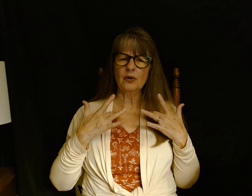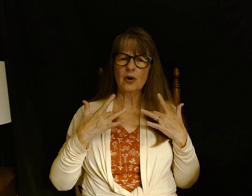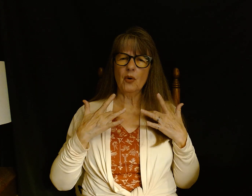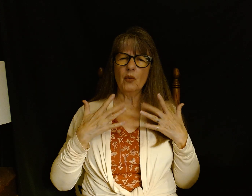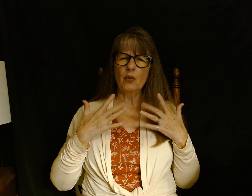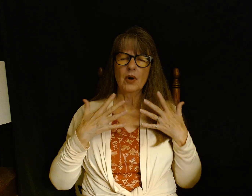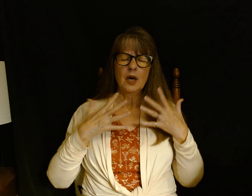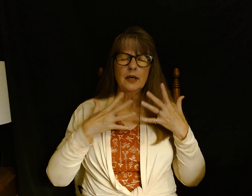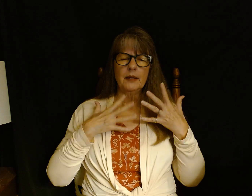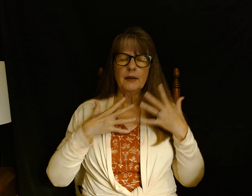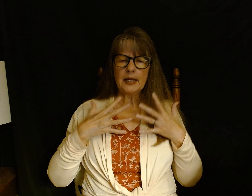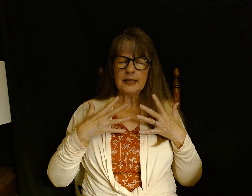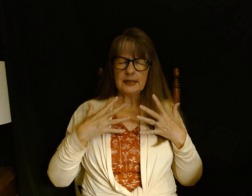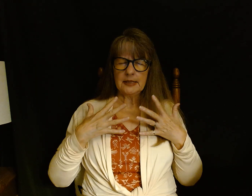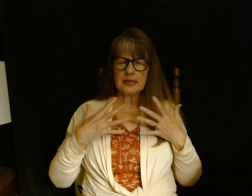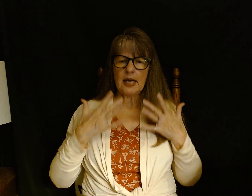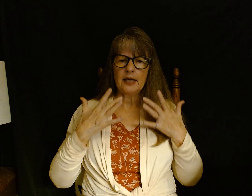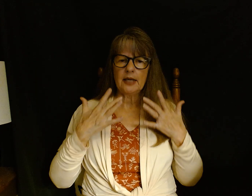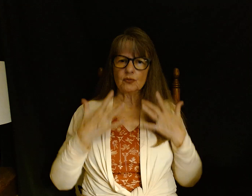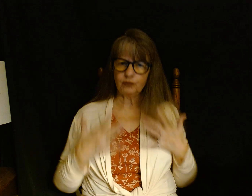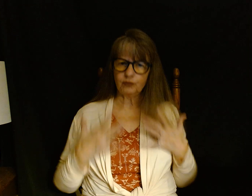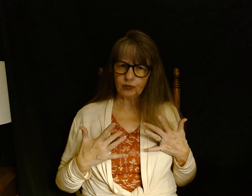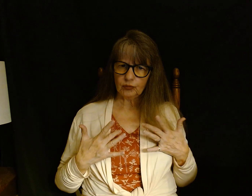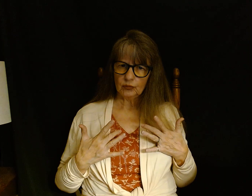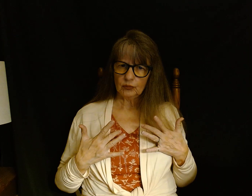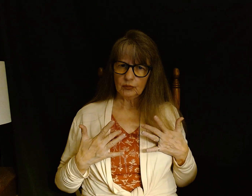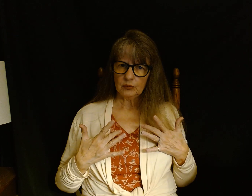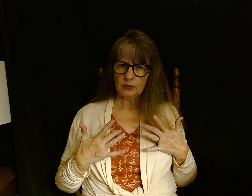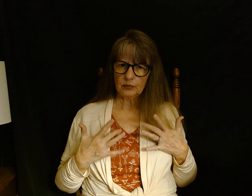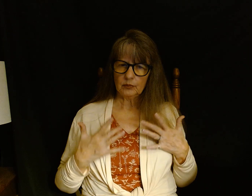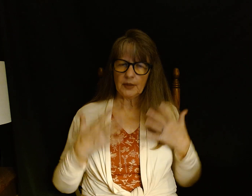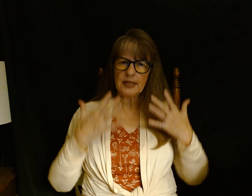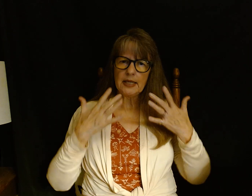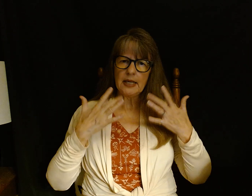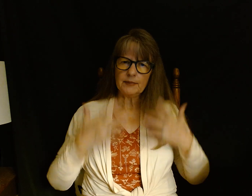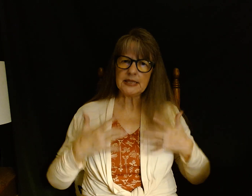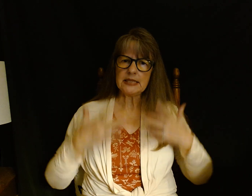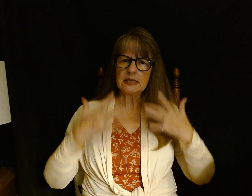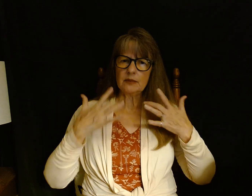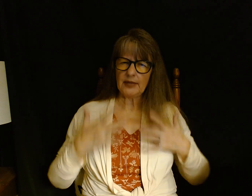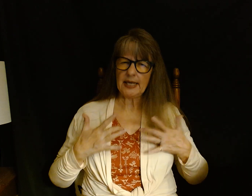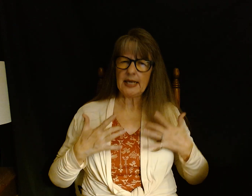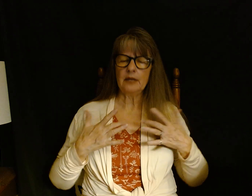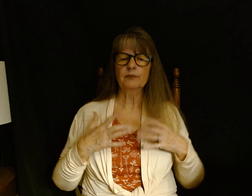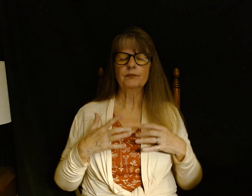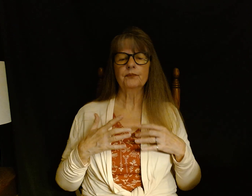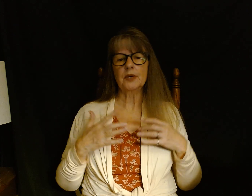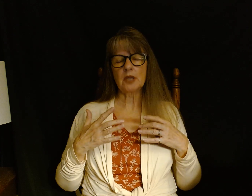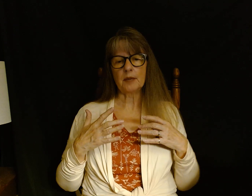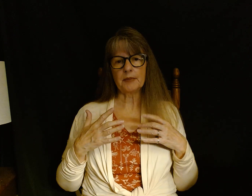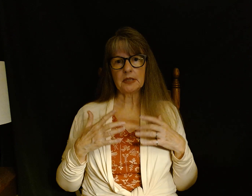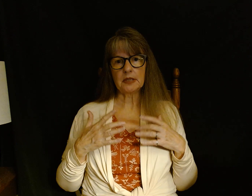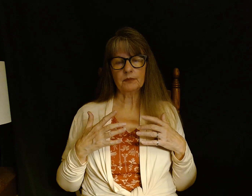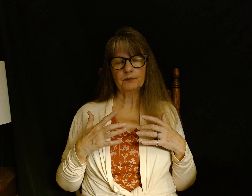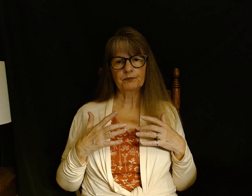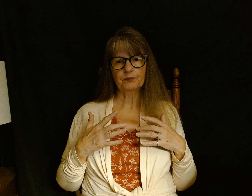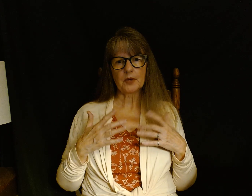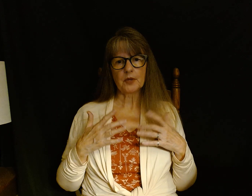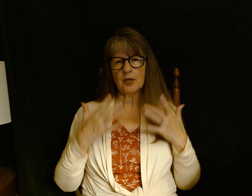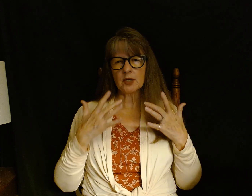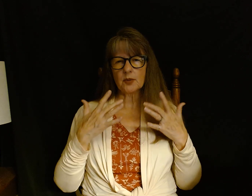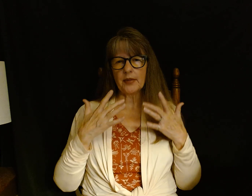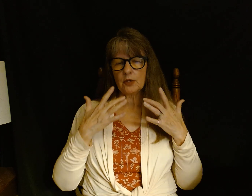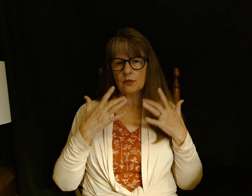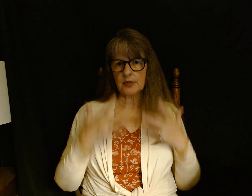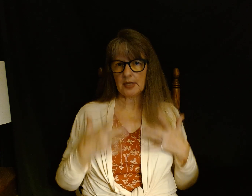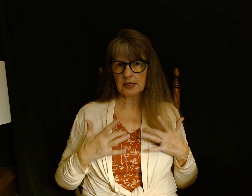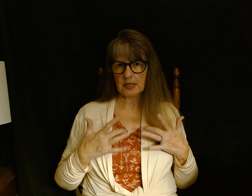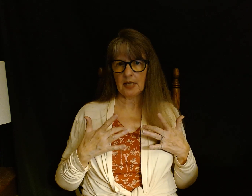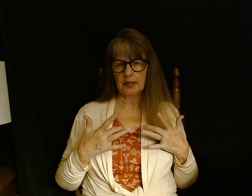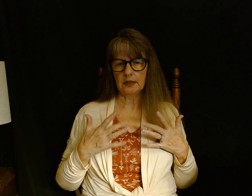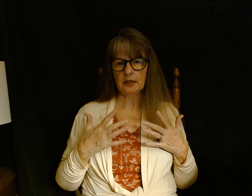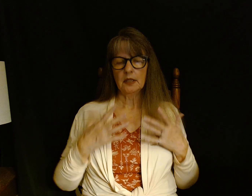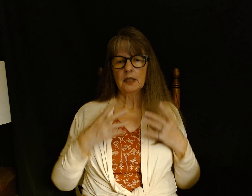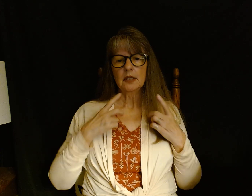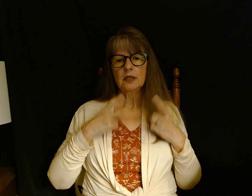whole inside is, right, empty, deflated, that type of thing. So that's why they use that sign. You could